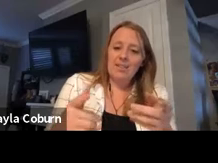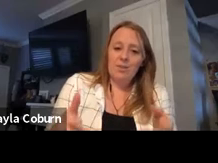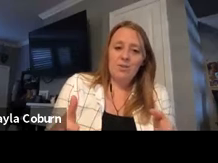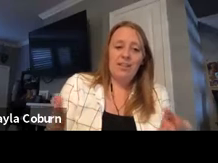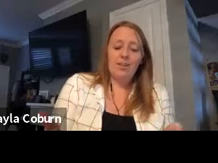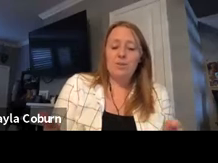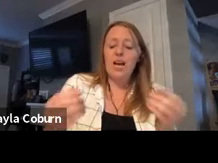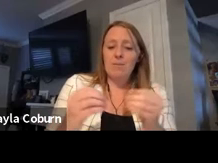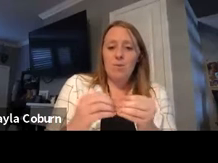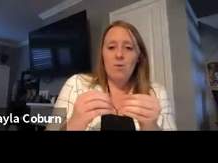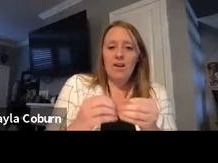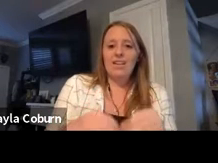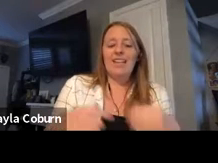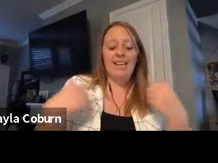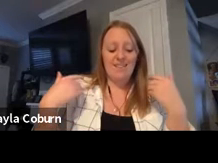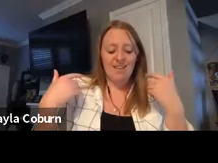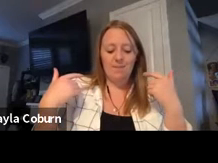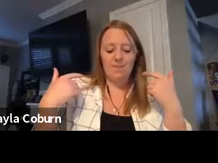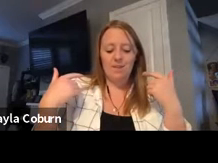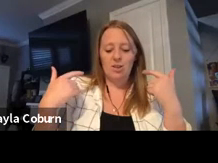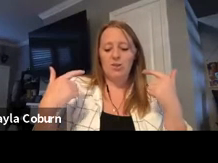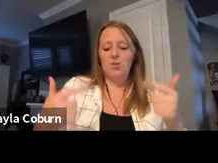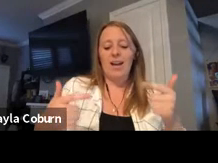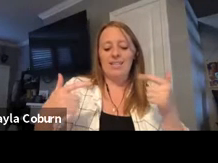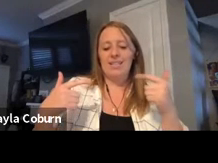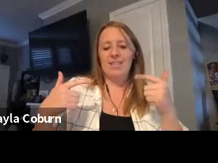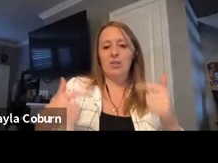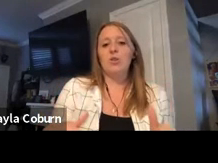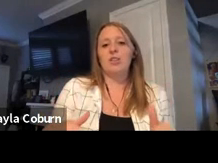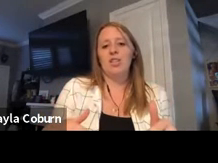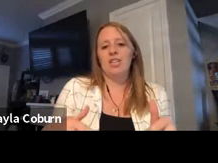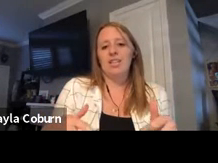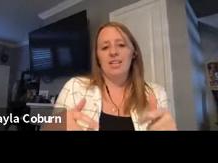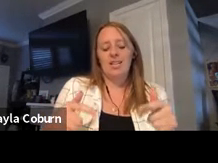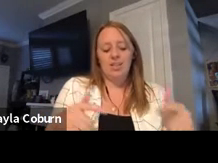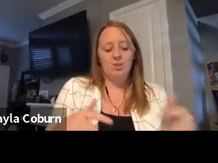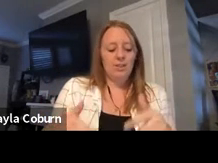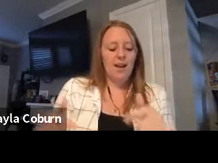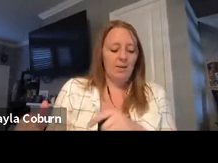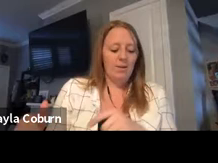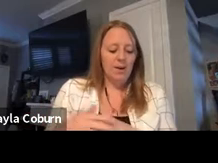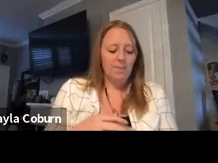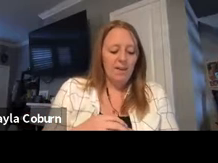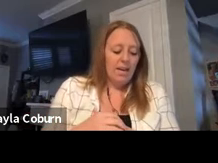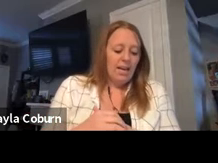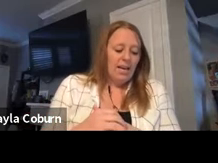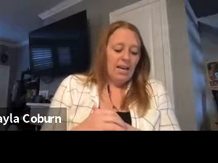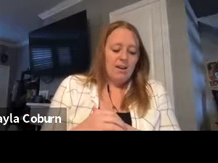Like you sign more, like giving them the direct instruction to sign